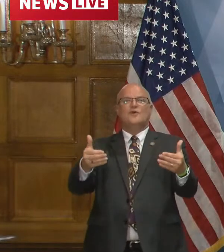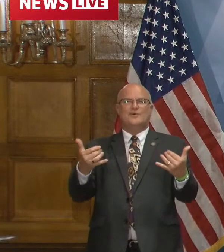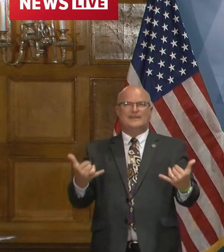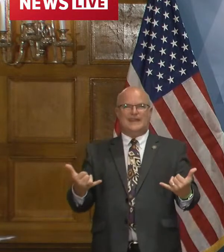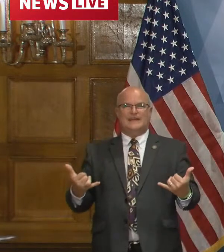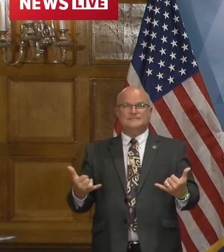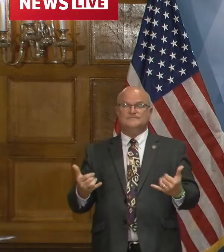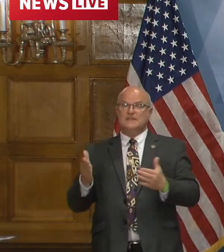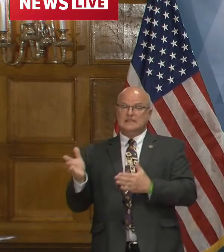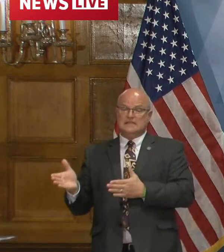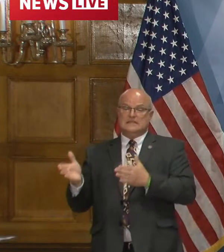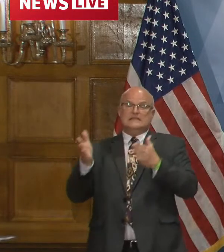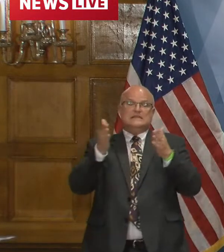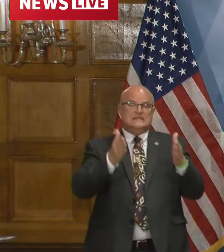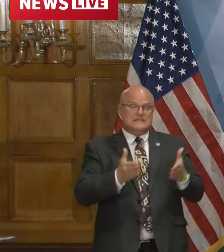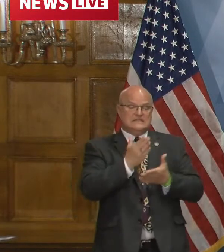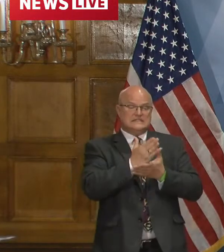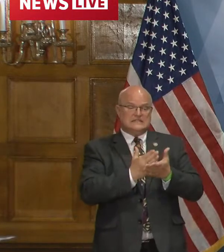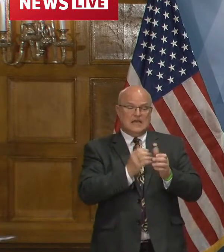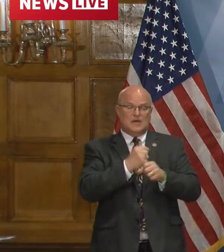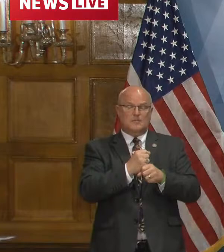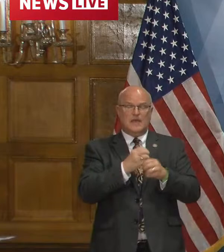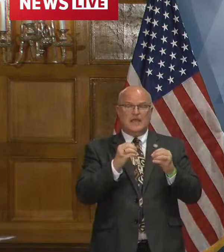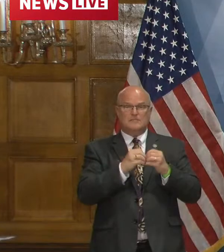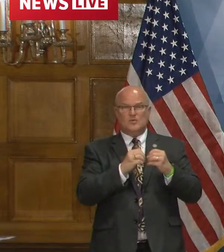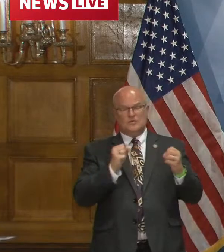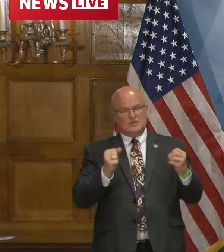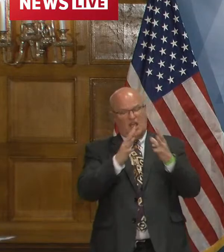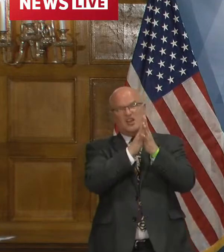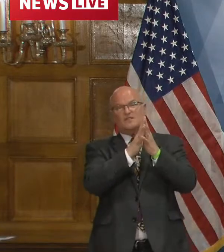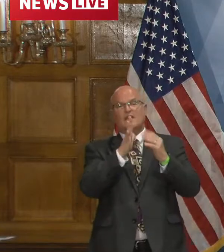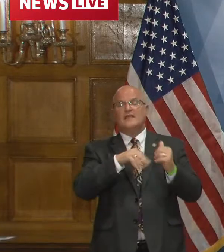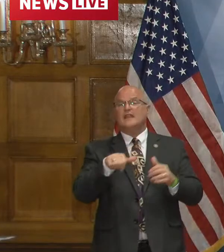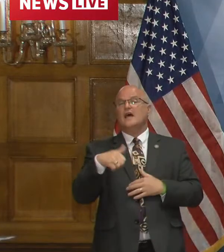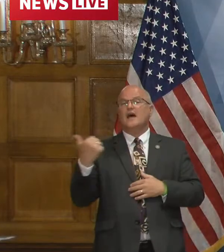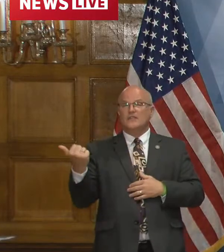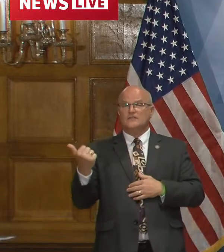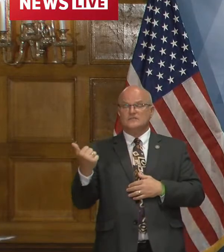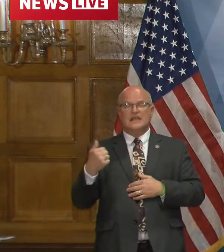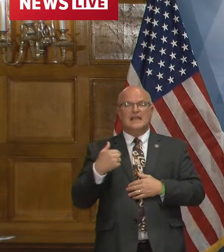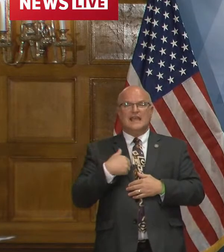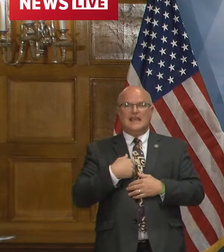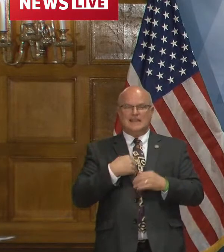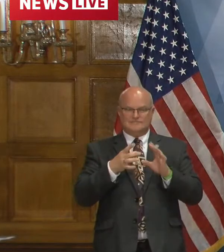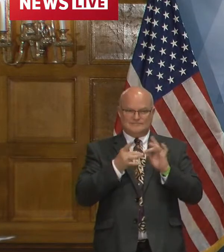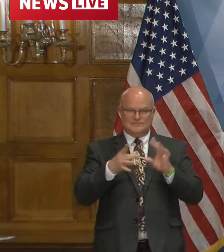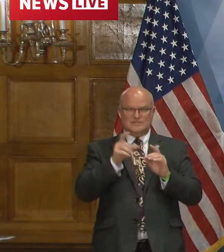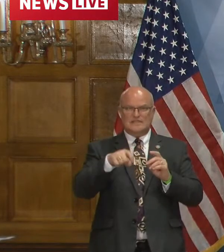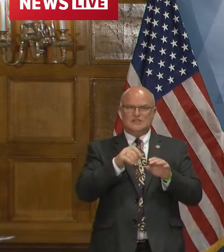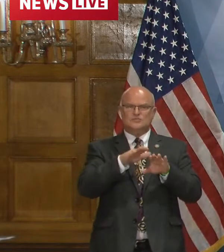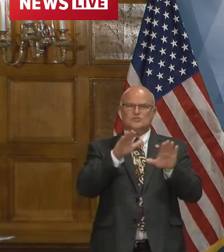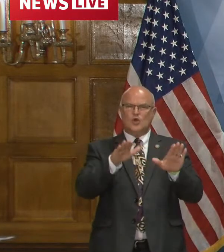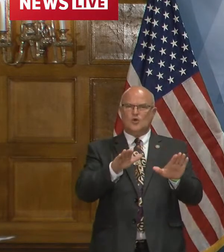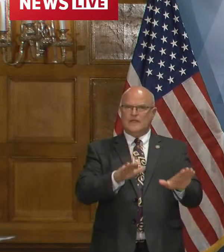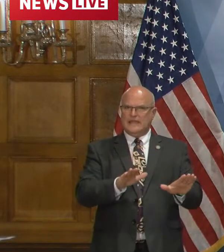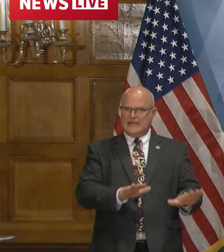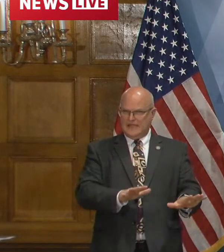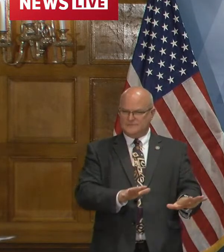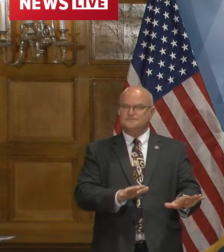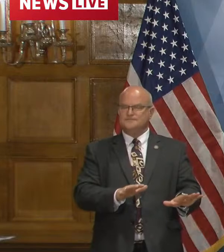that create more controversy than others. I've stated that in various ways, that we need to slow that